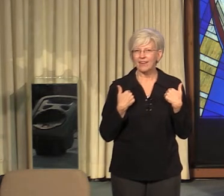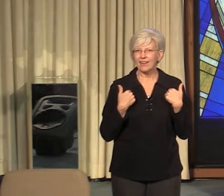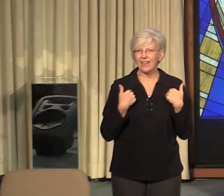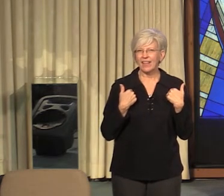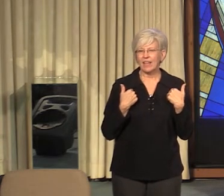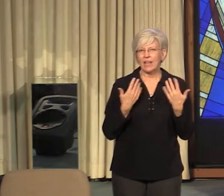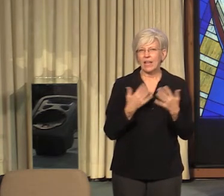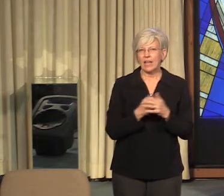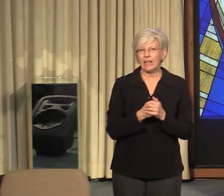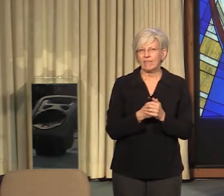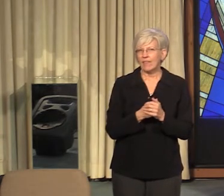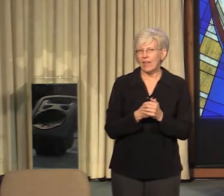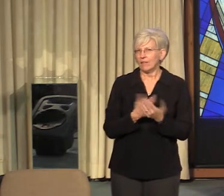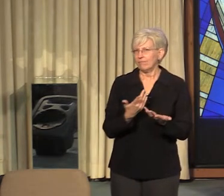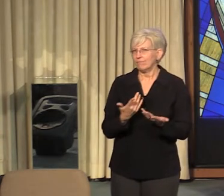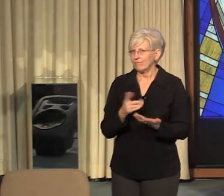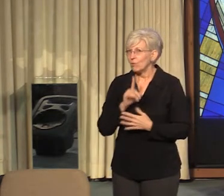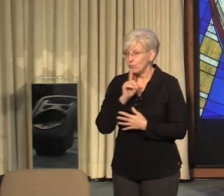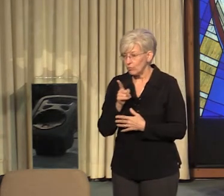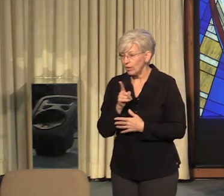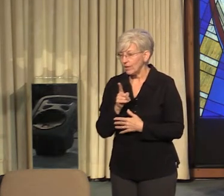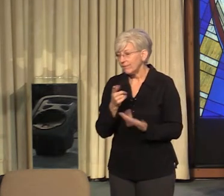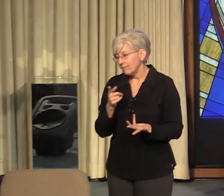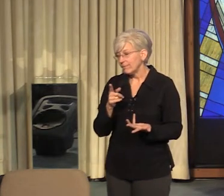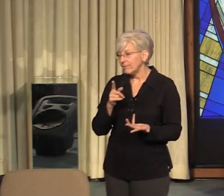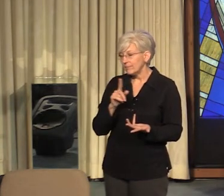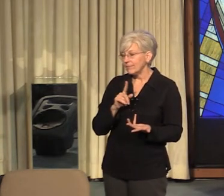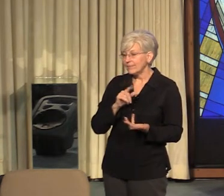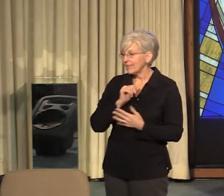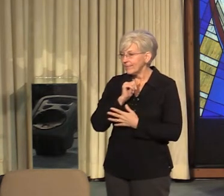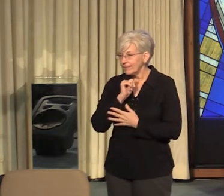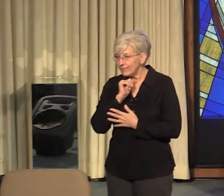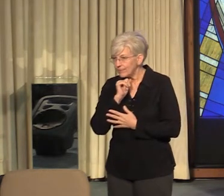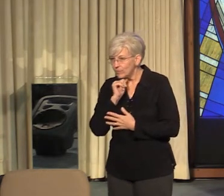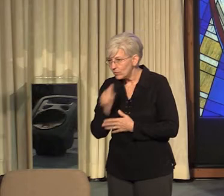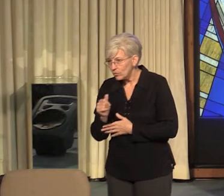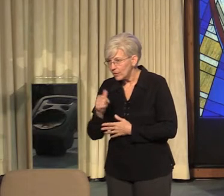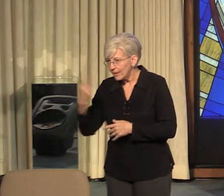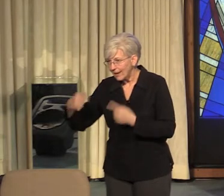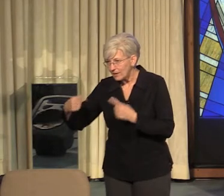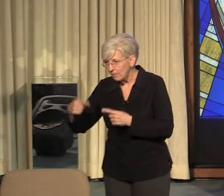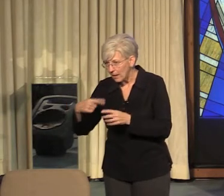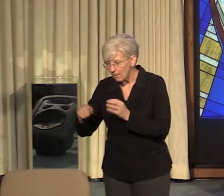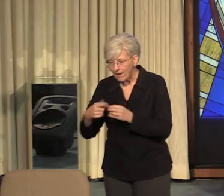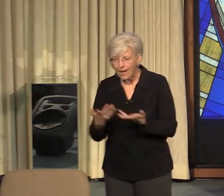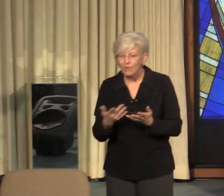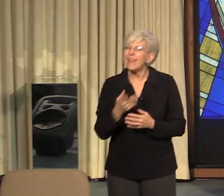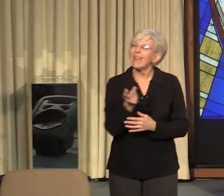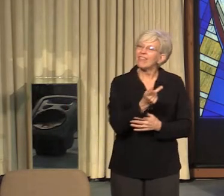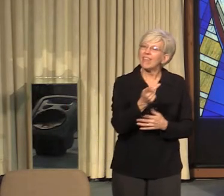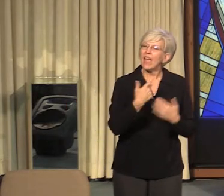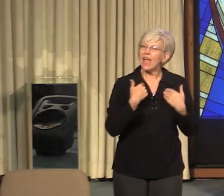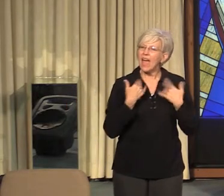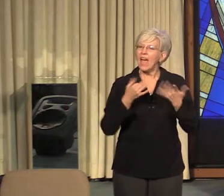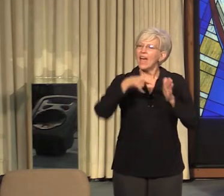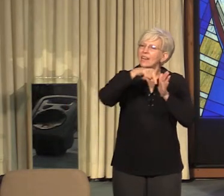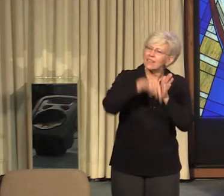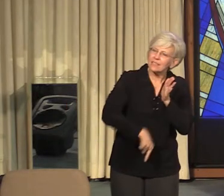really subject to debate is they had a deep understanding of the power that we